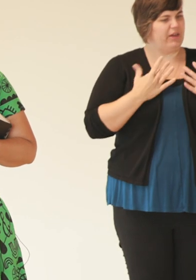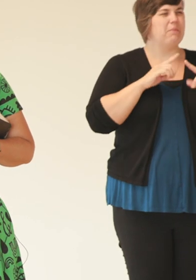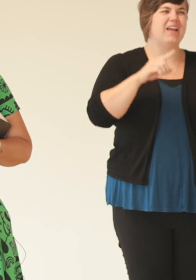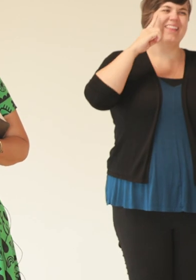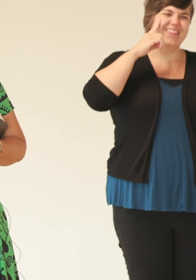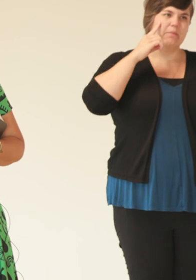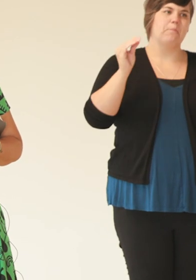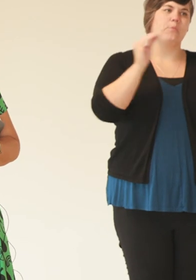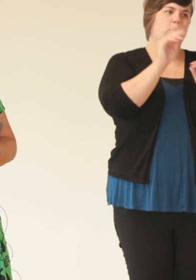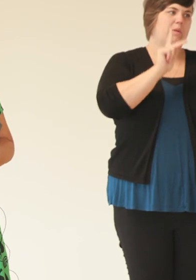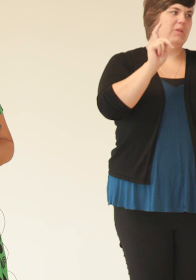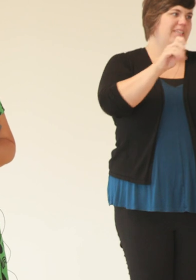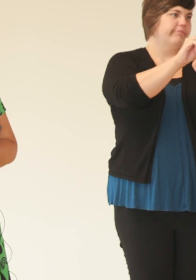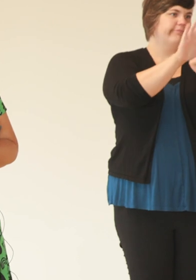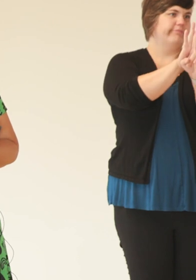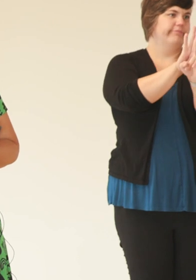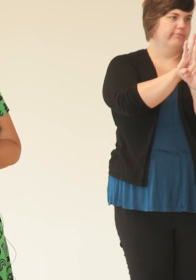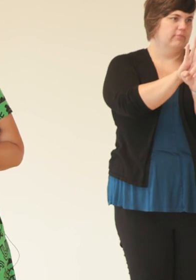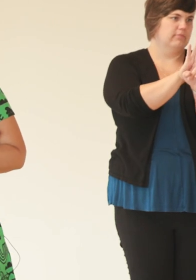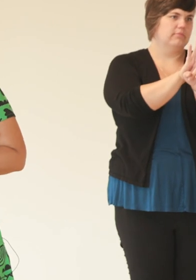But the beautiful thing, I think, for this is that